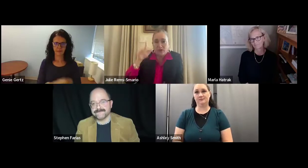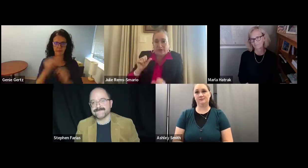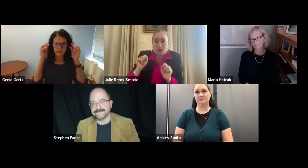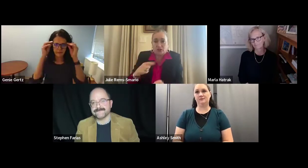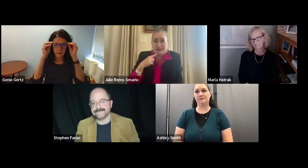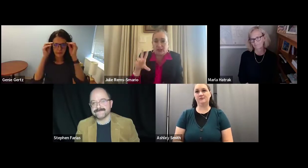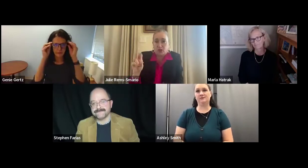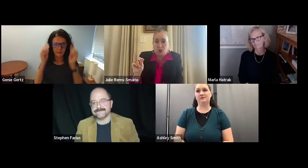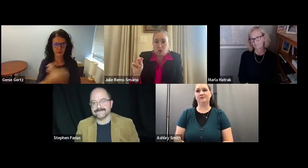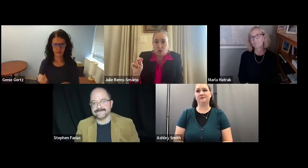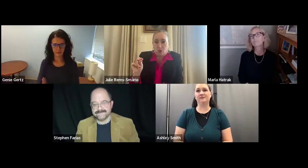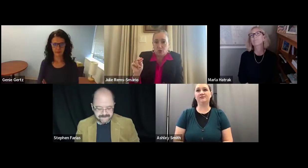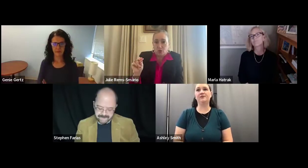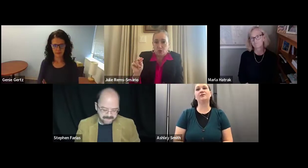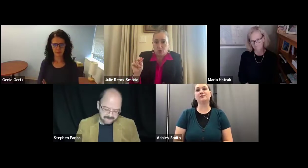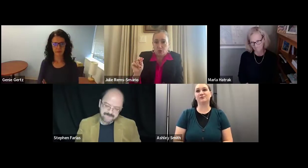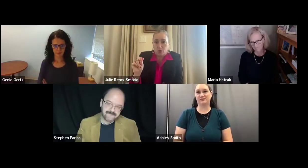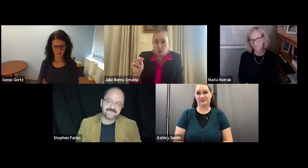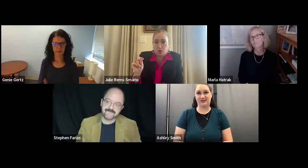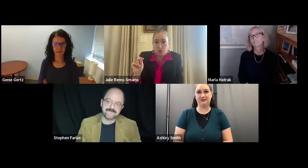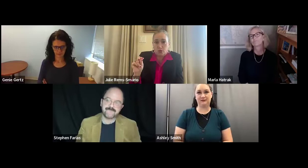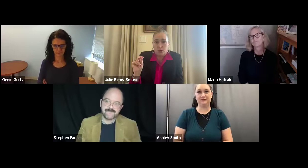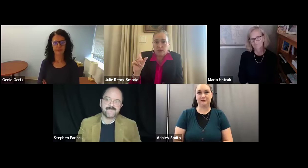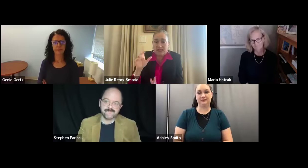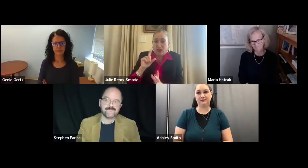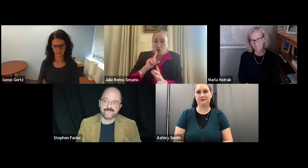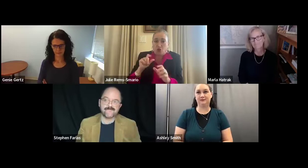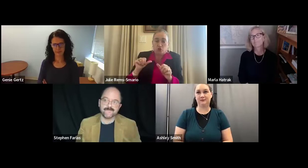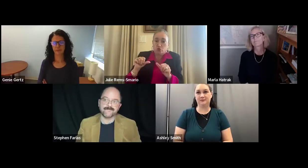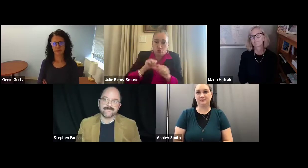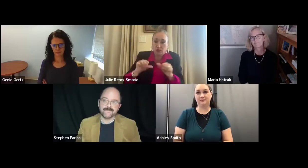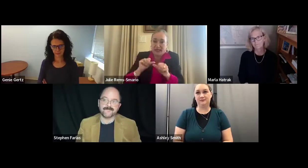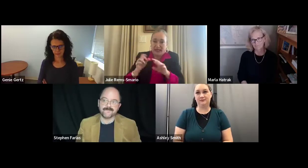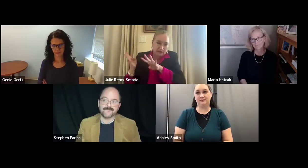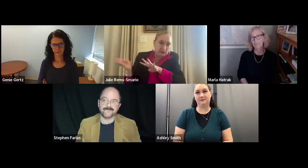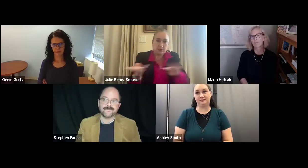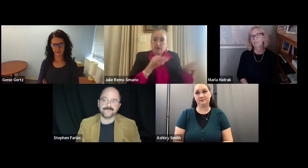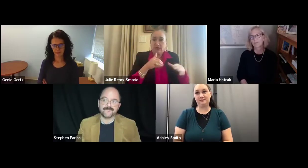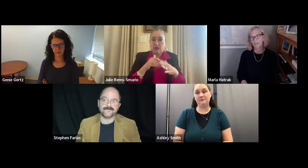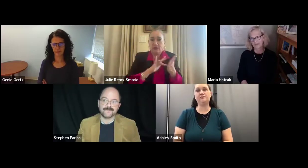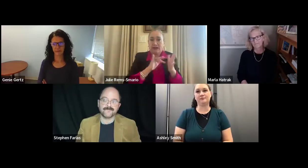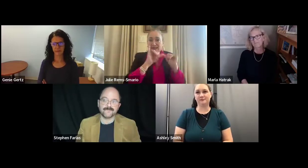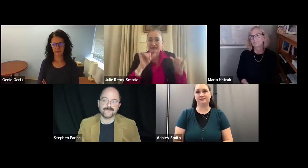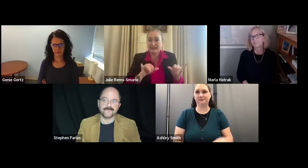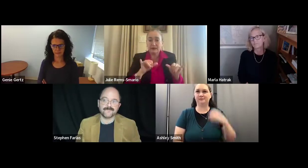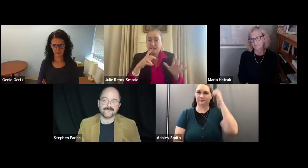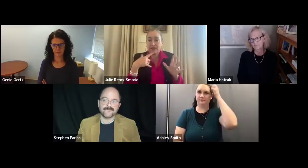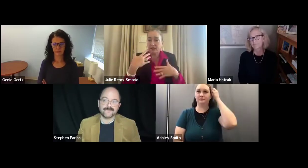aggressive and so ingrained that they want to say no at the presentation of any type of sign language because